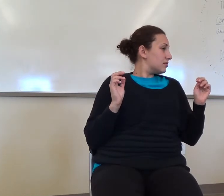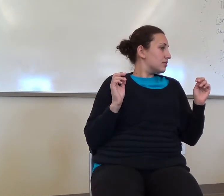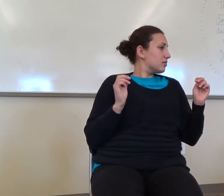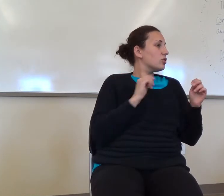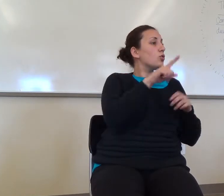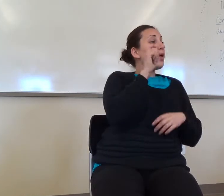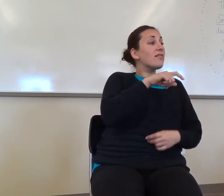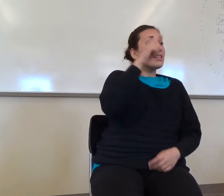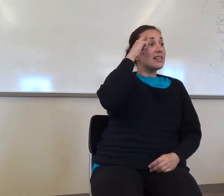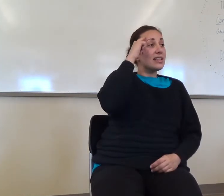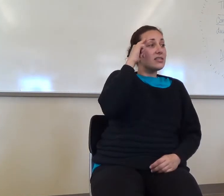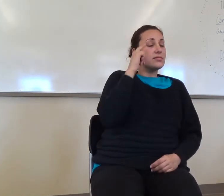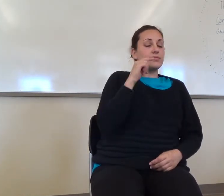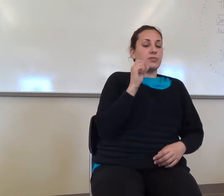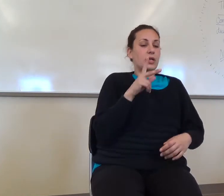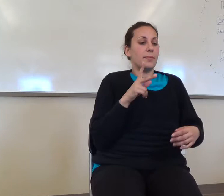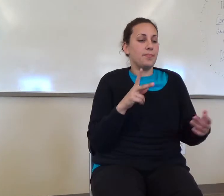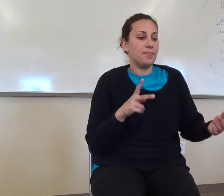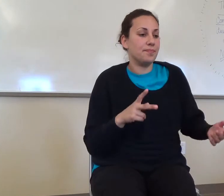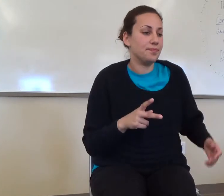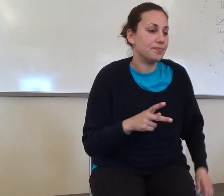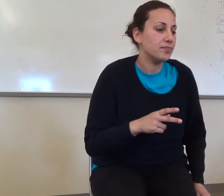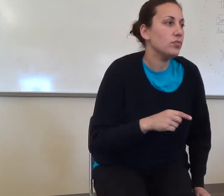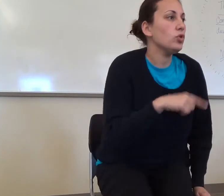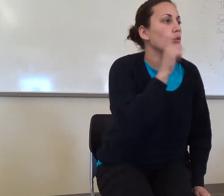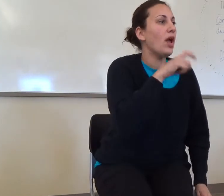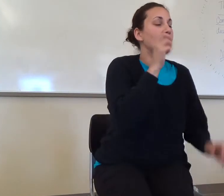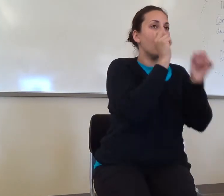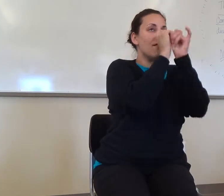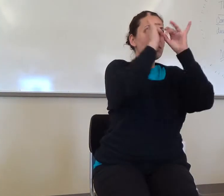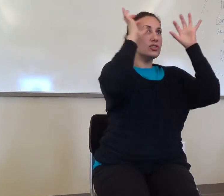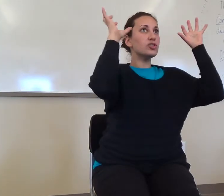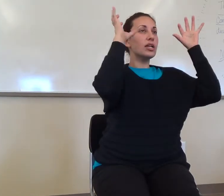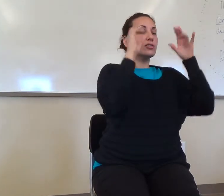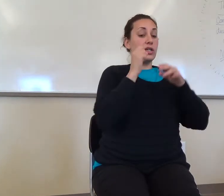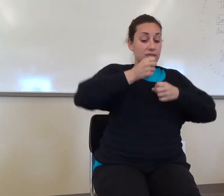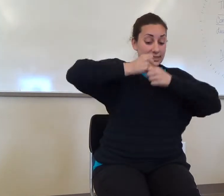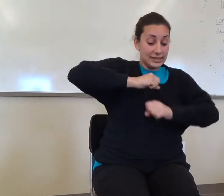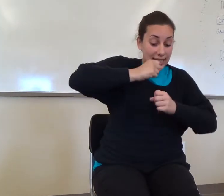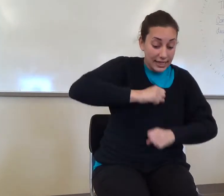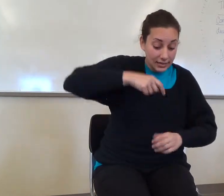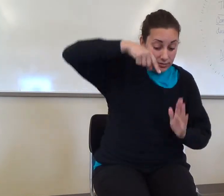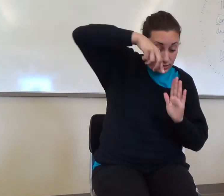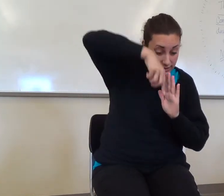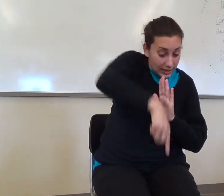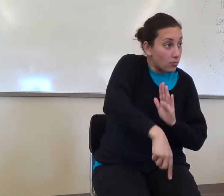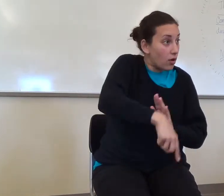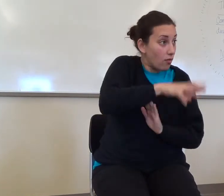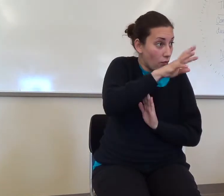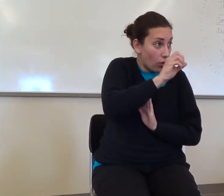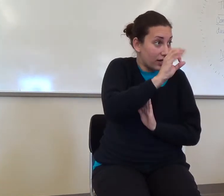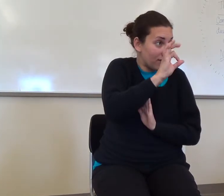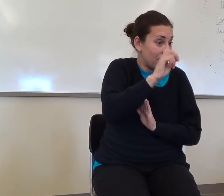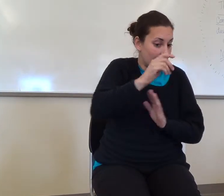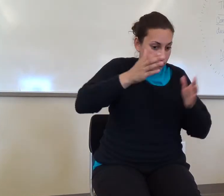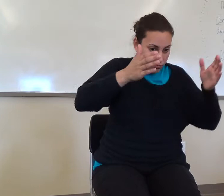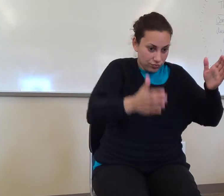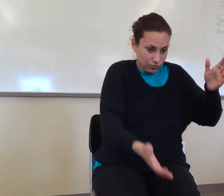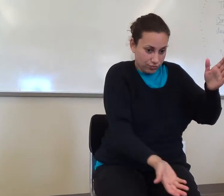think about what you're doing. You have to visualize what you're doing here. You're digging down 40 feet. And then you're bringing these rocks